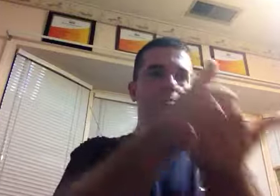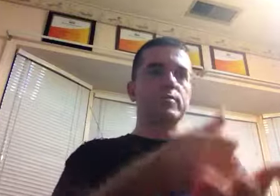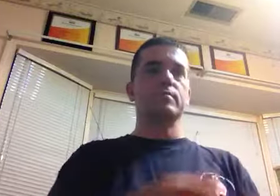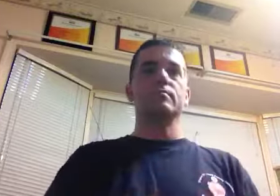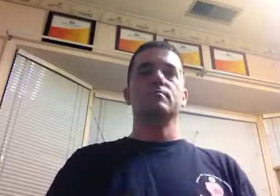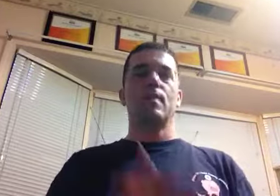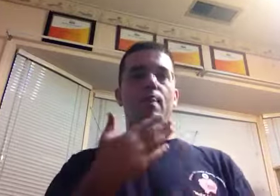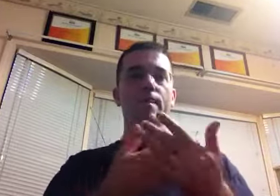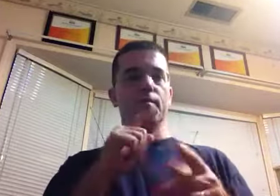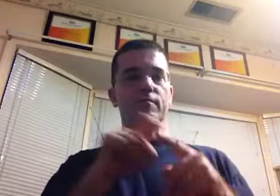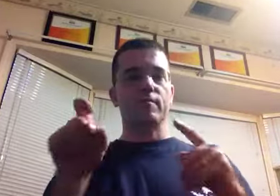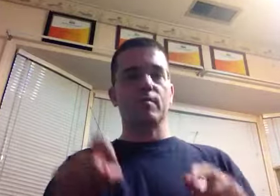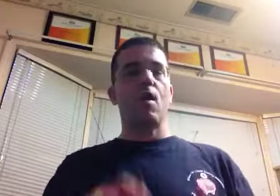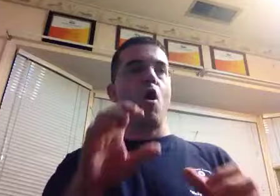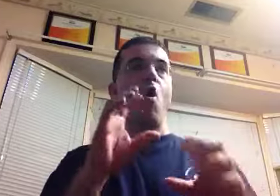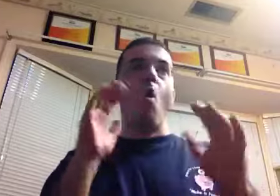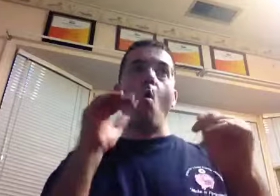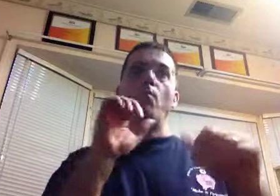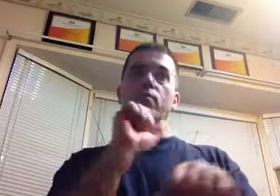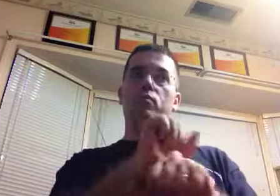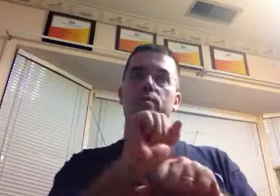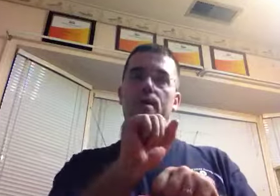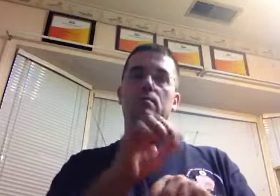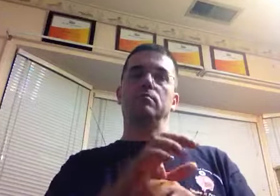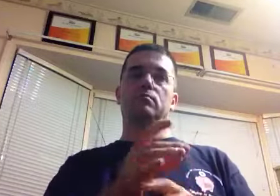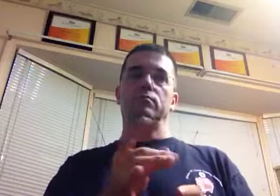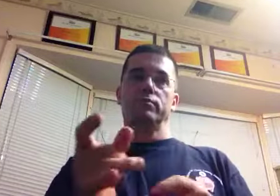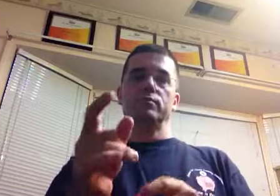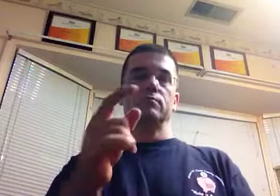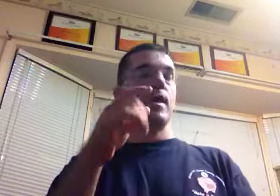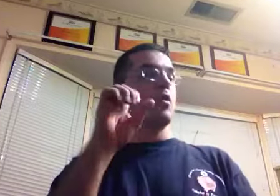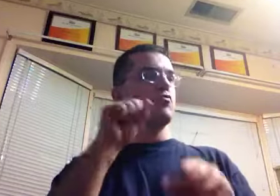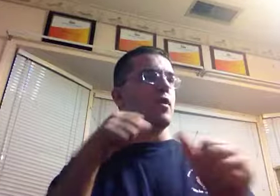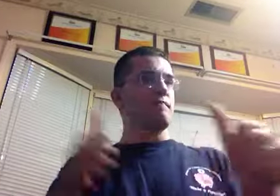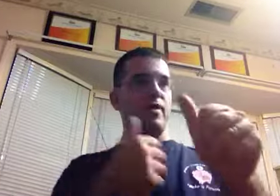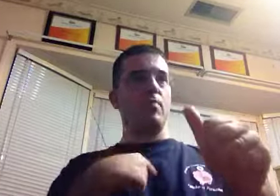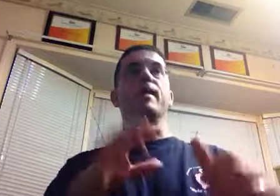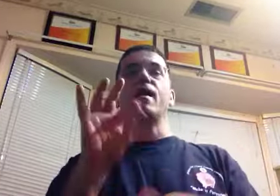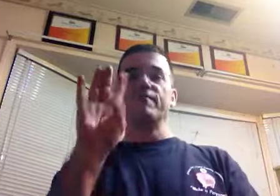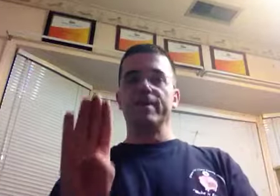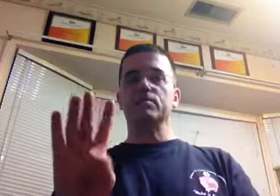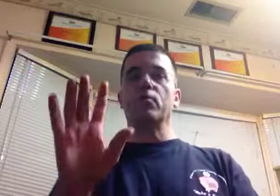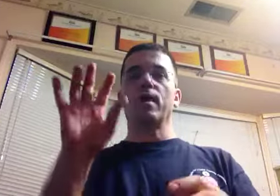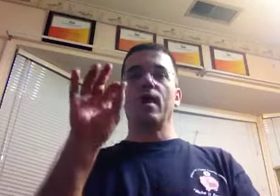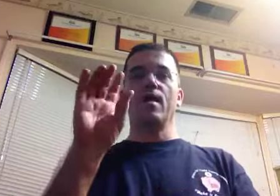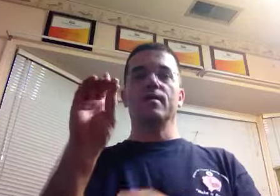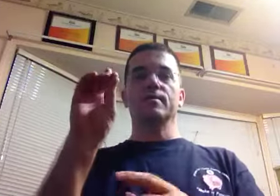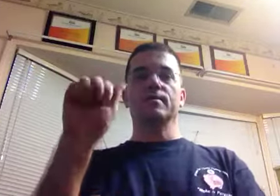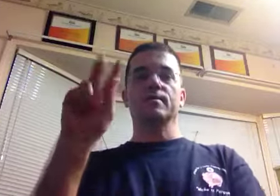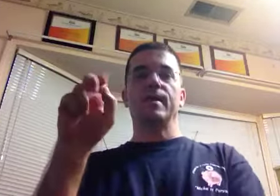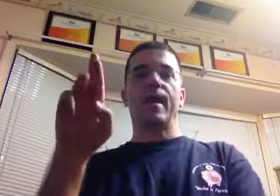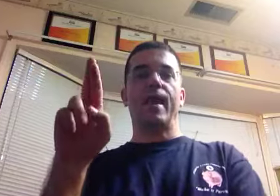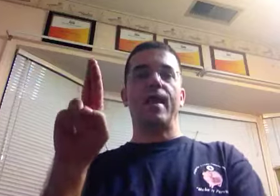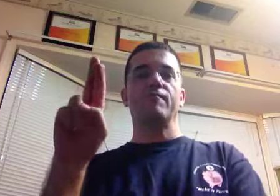for the call. Hope it works out for you. You can follow me on Facebook at facebook.com/Dave Ramsey. There's about 1 million of you that do